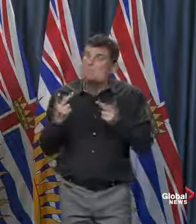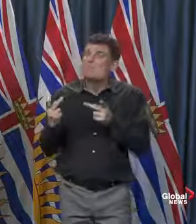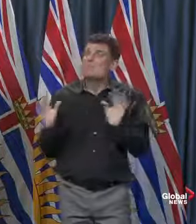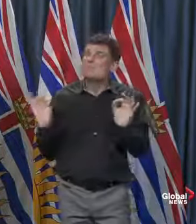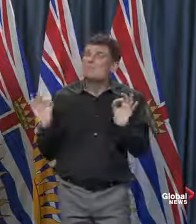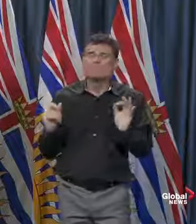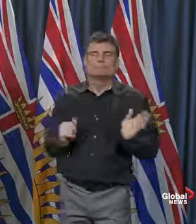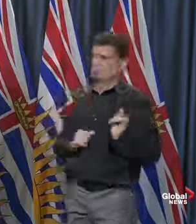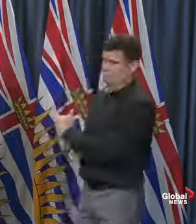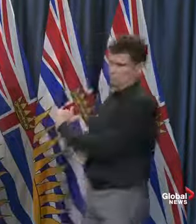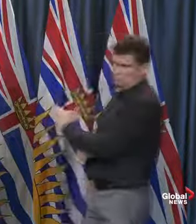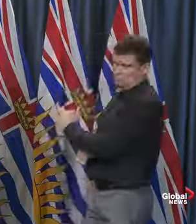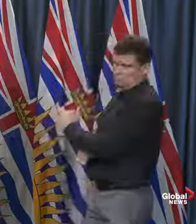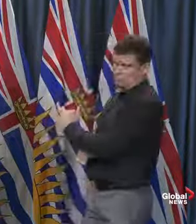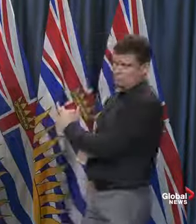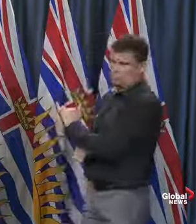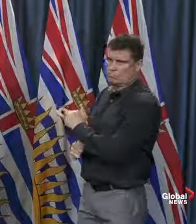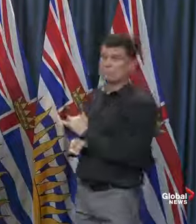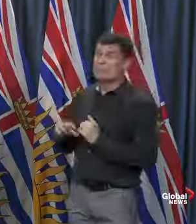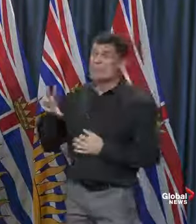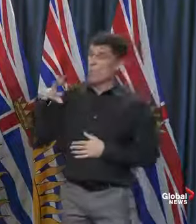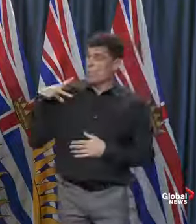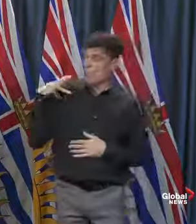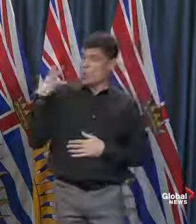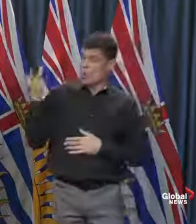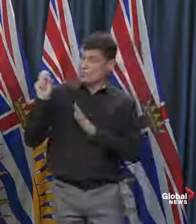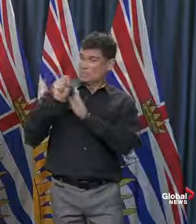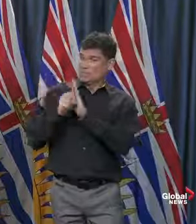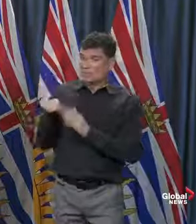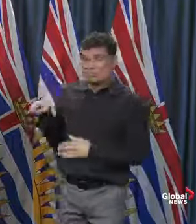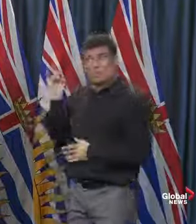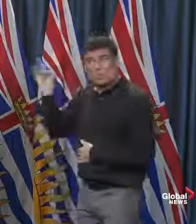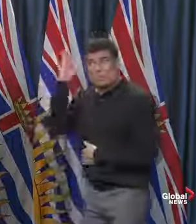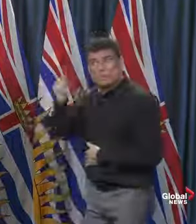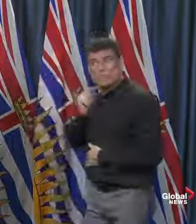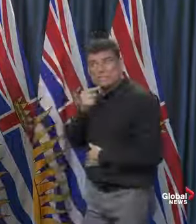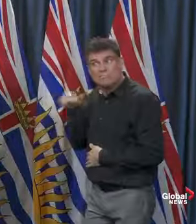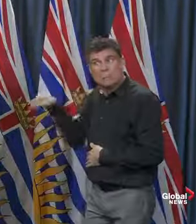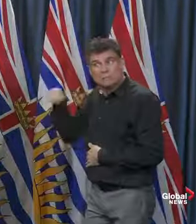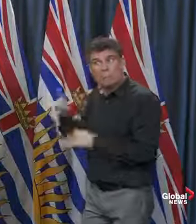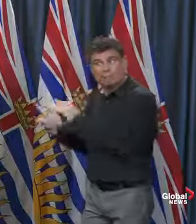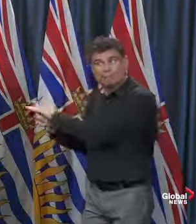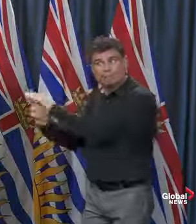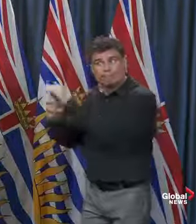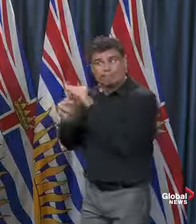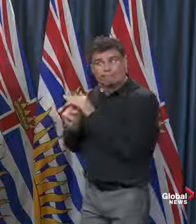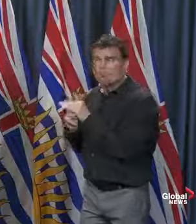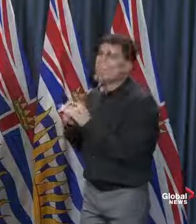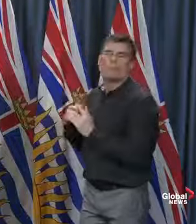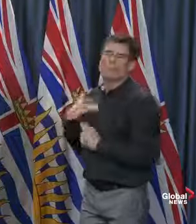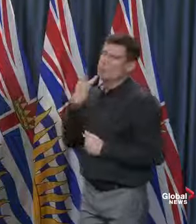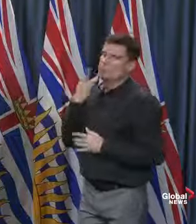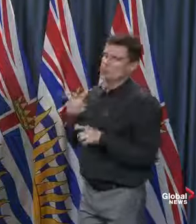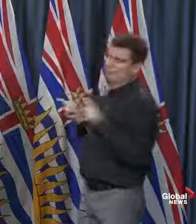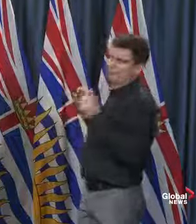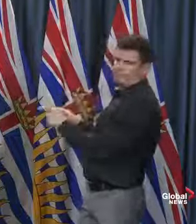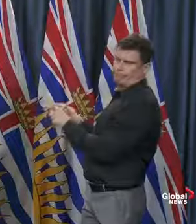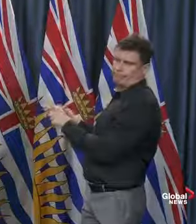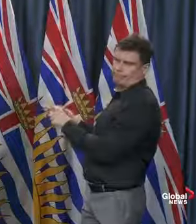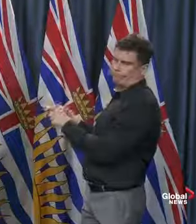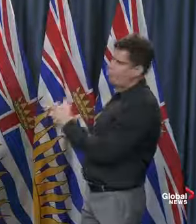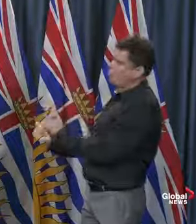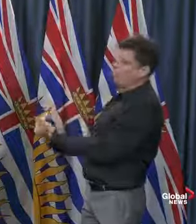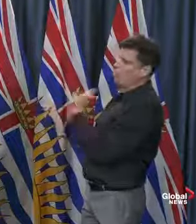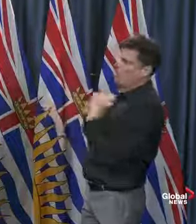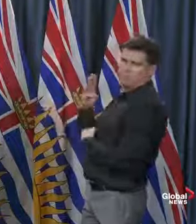Washington State, that they would consider adding that one other provision. But as I said, I think the other provisions suggested by the